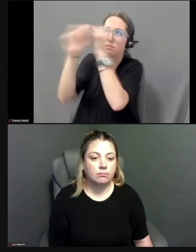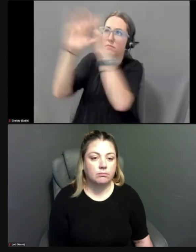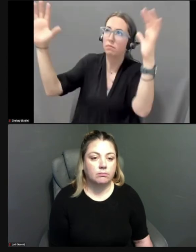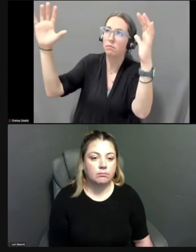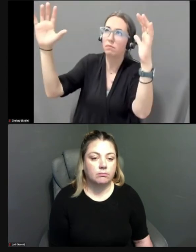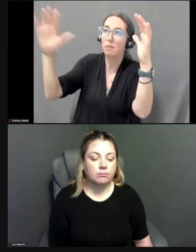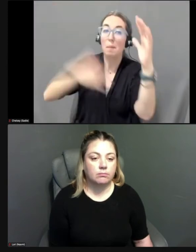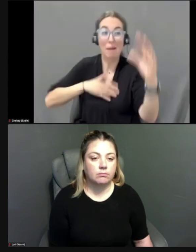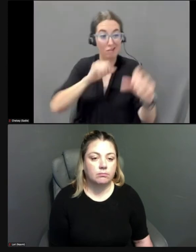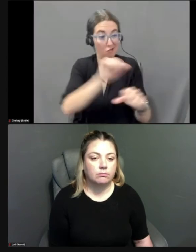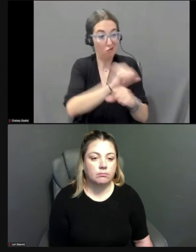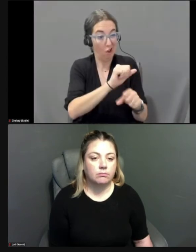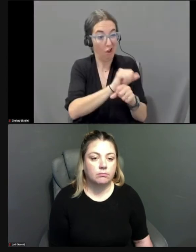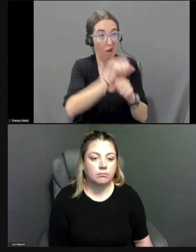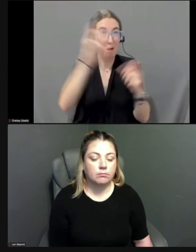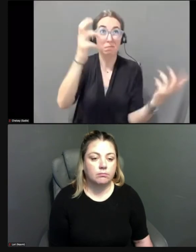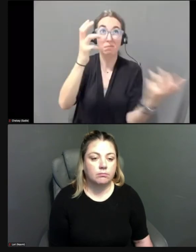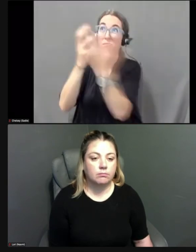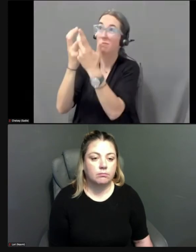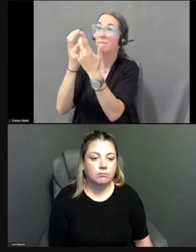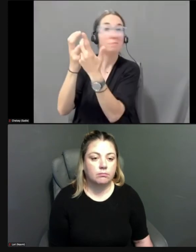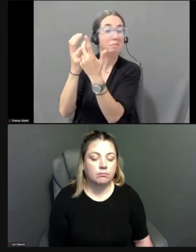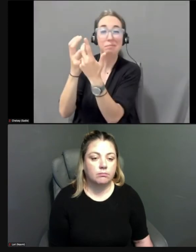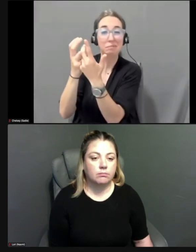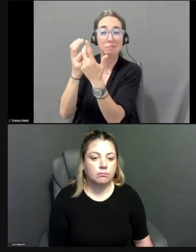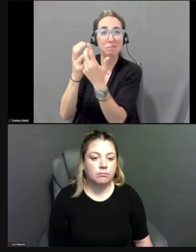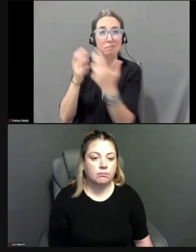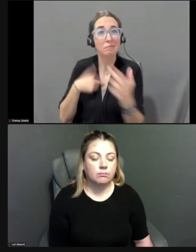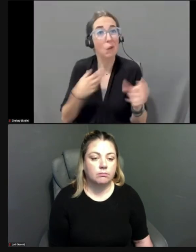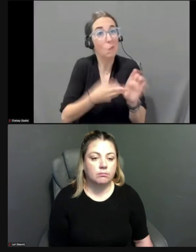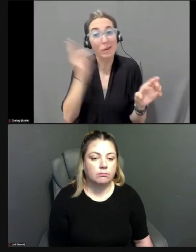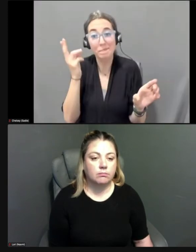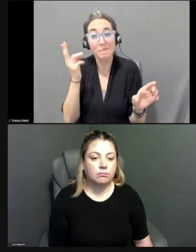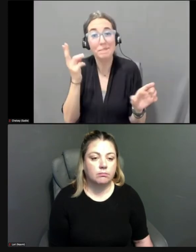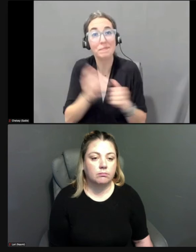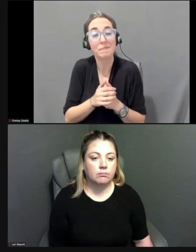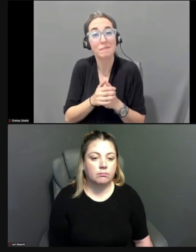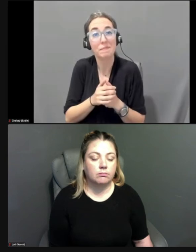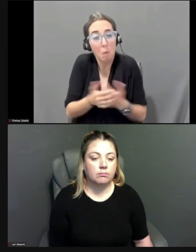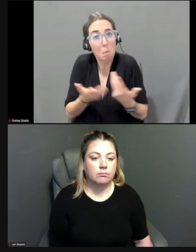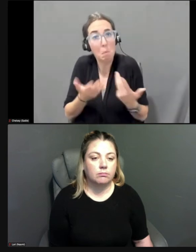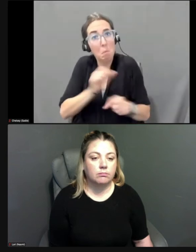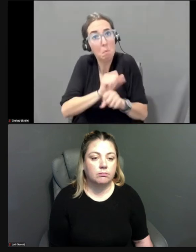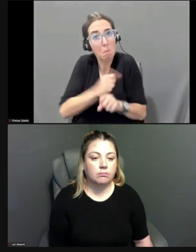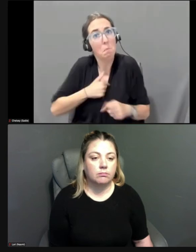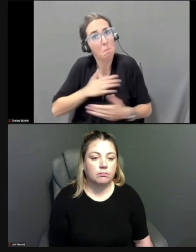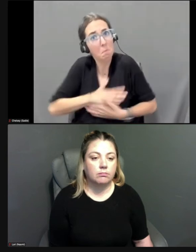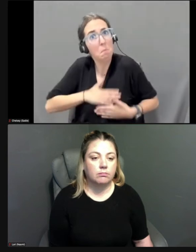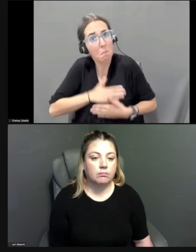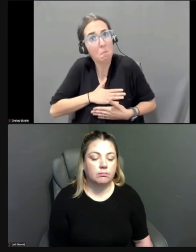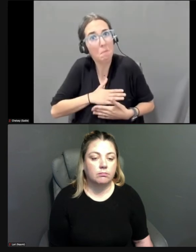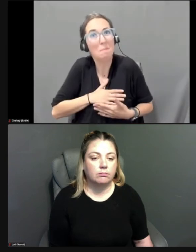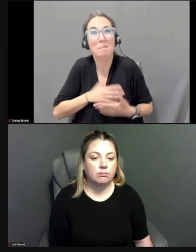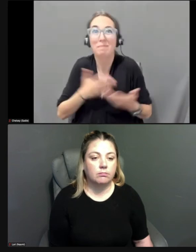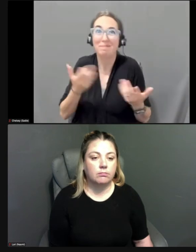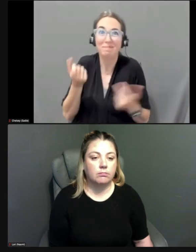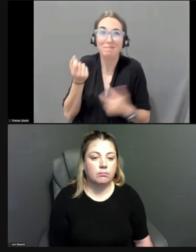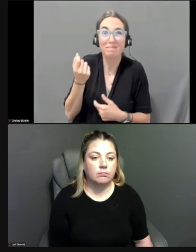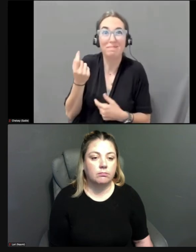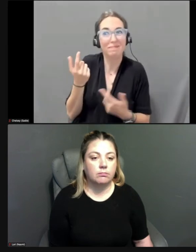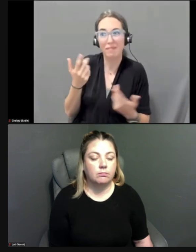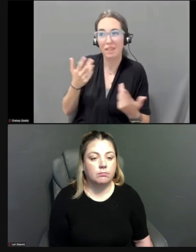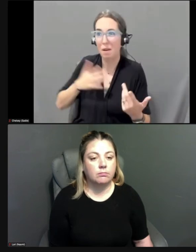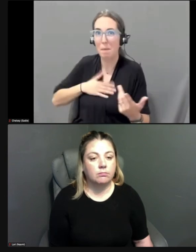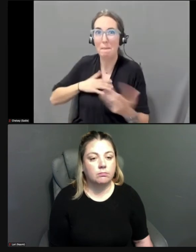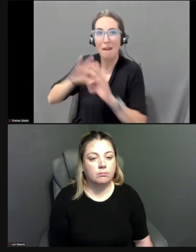me to have the time to spend with my child and with my family. And really on that note too, like getting a lot more intentional,